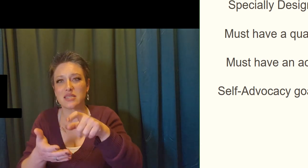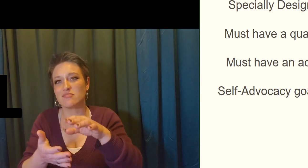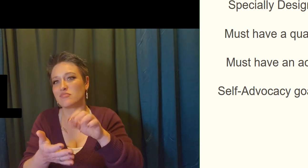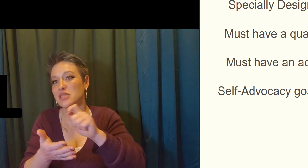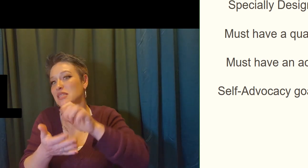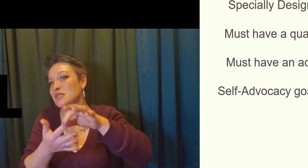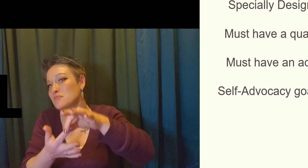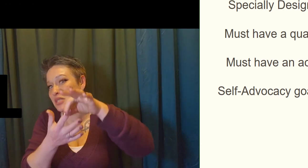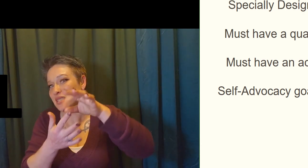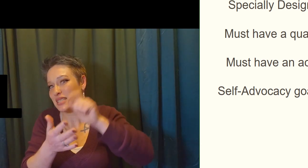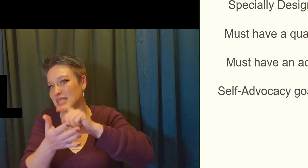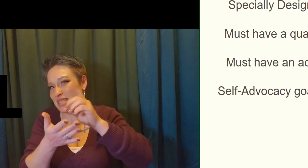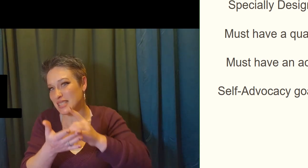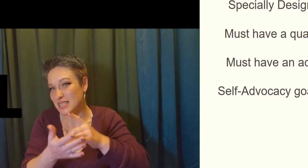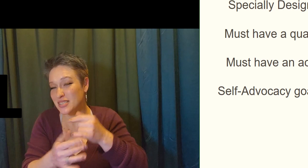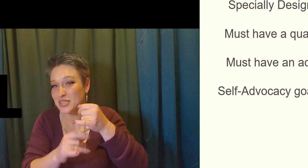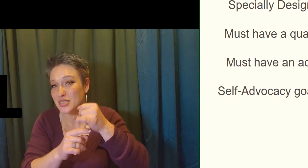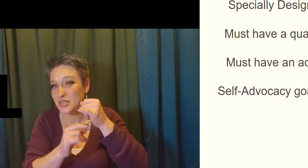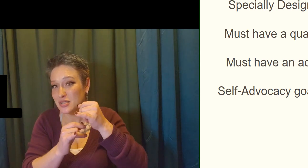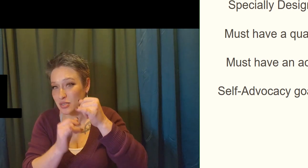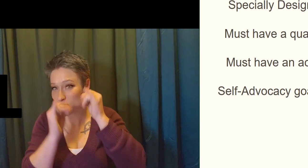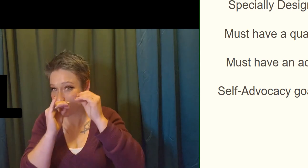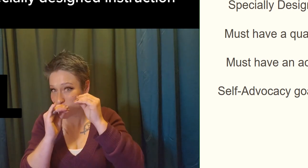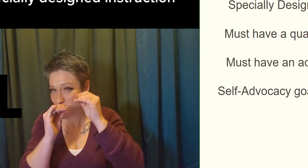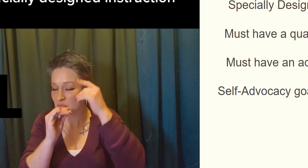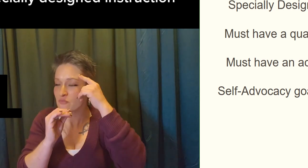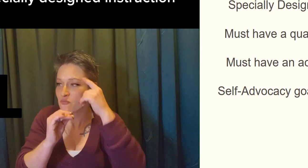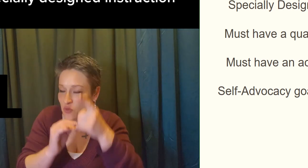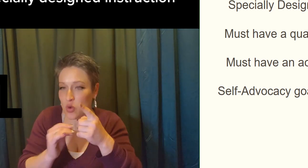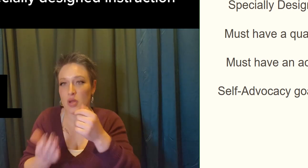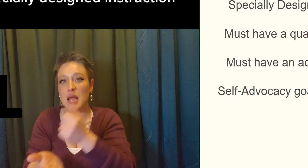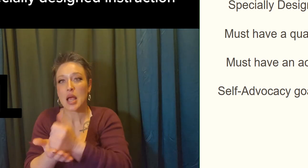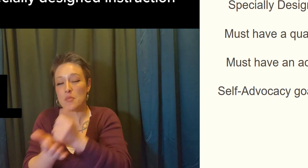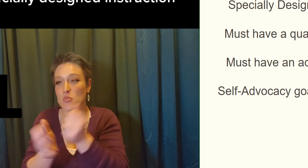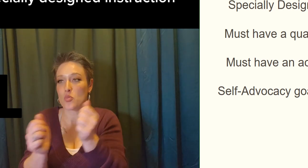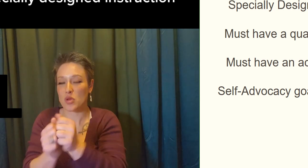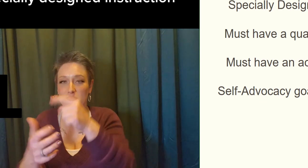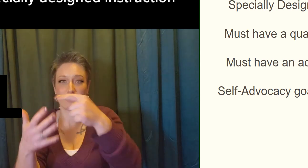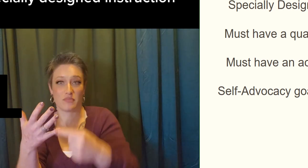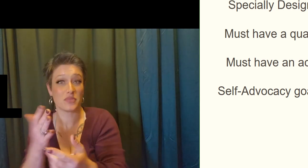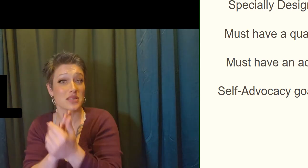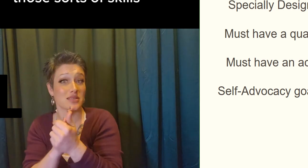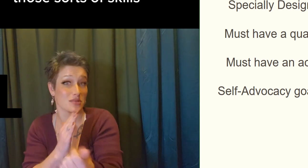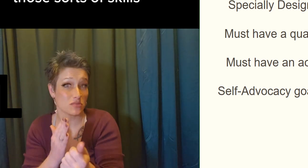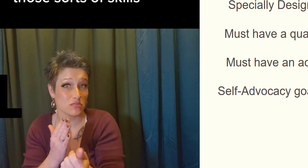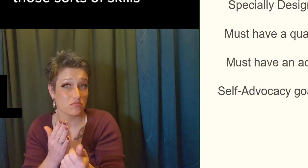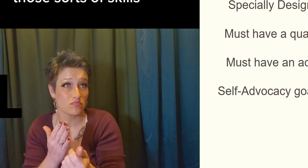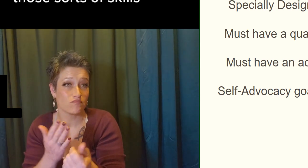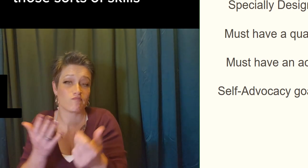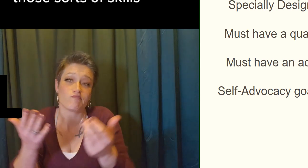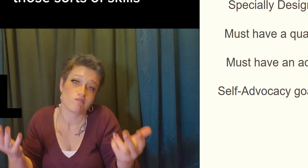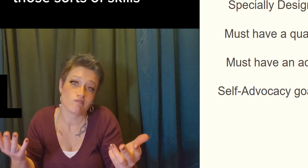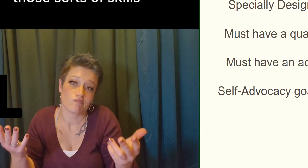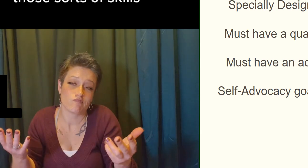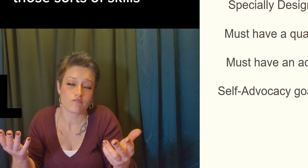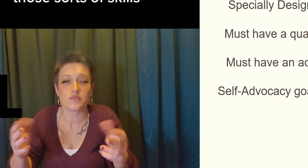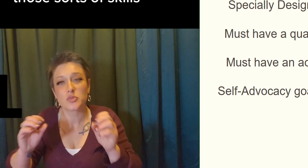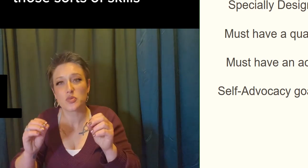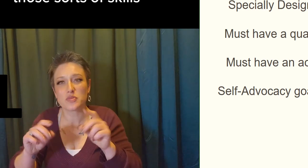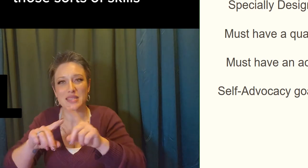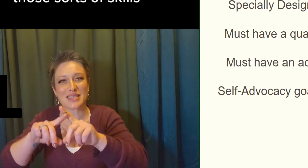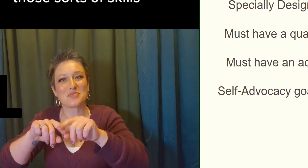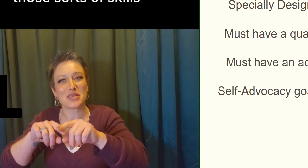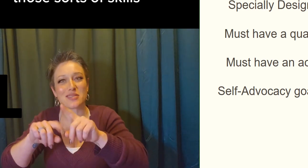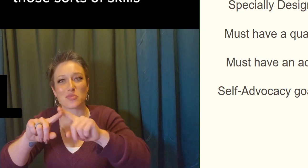or watch the captions, it can be more of a challenge. So then again, you need specially designed instruction for helping to figure out those sorts